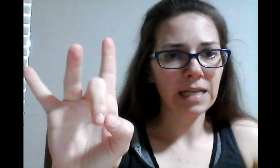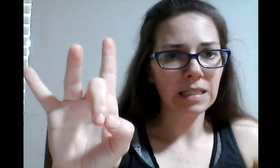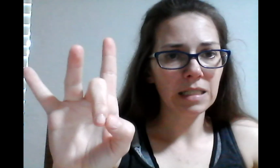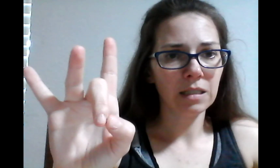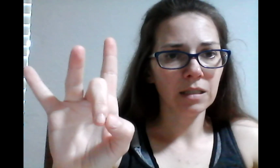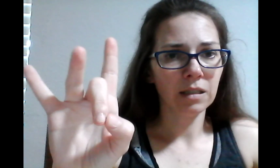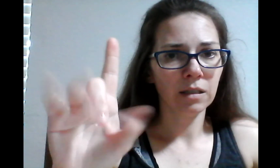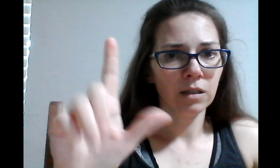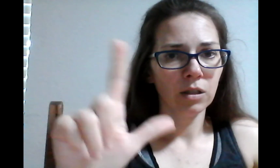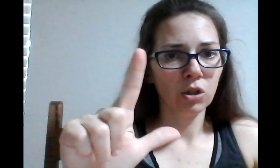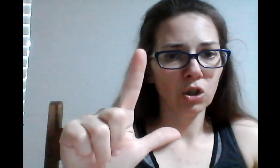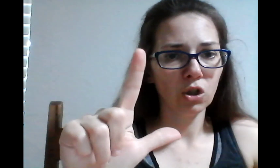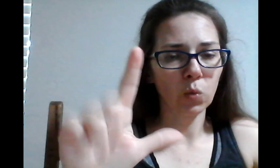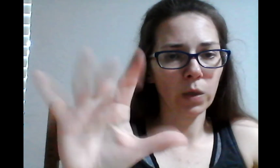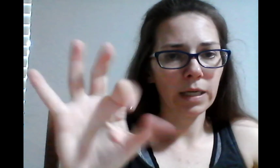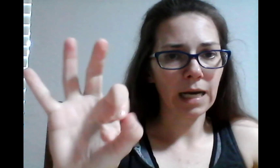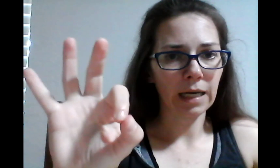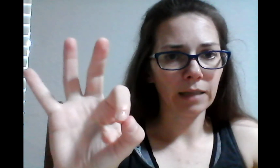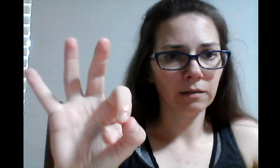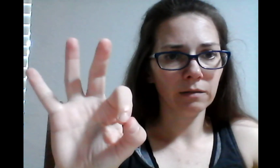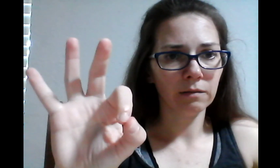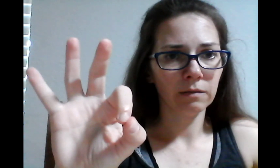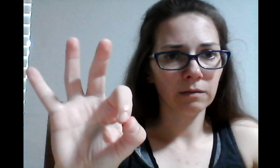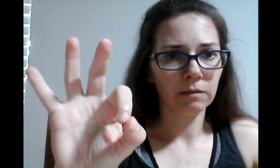28, 29.